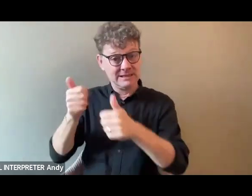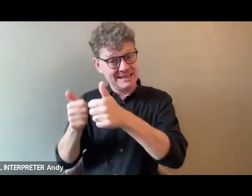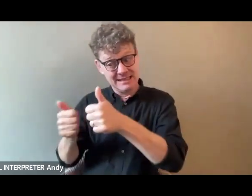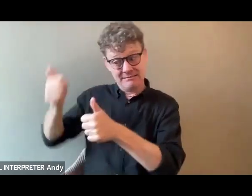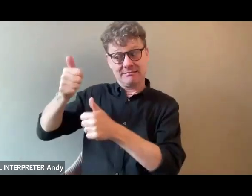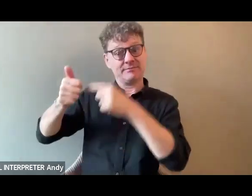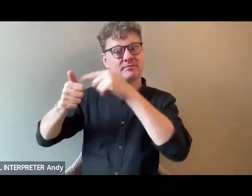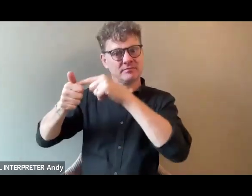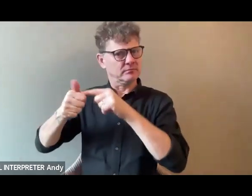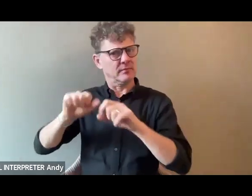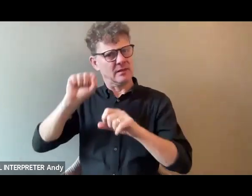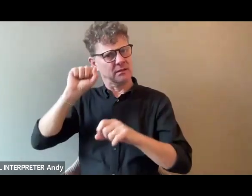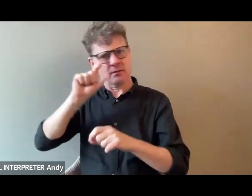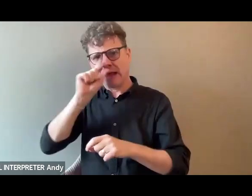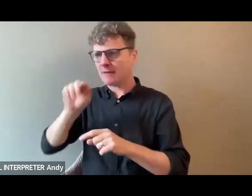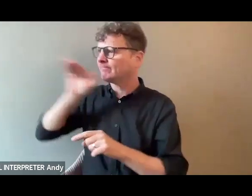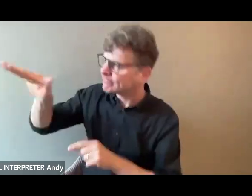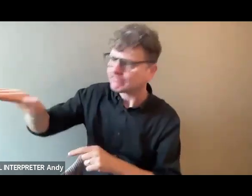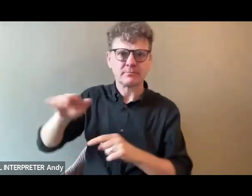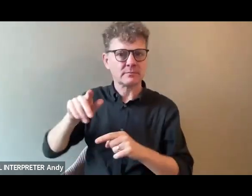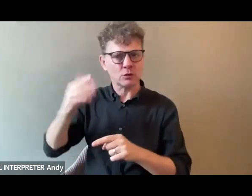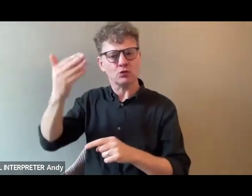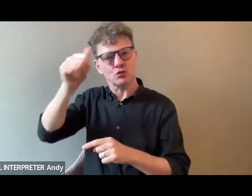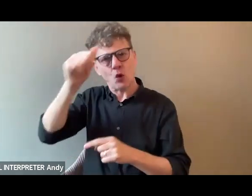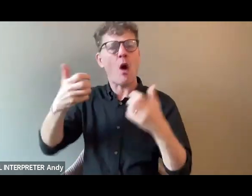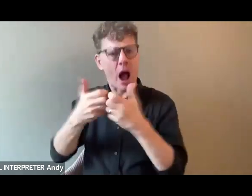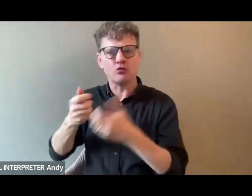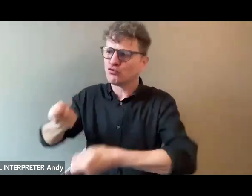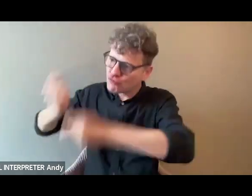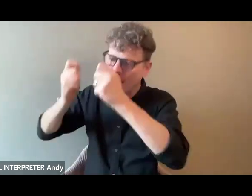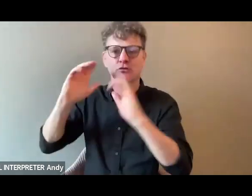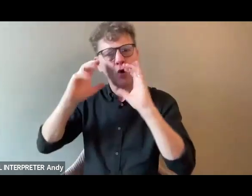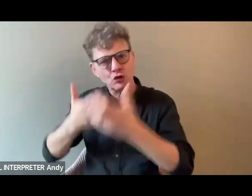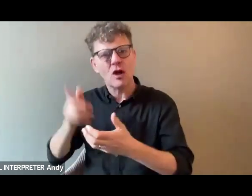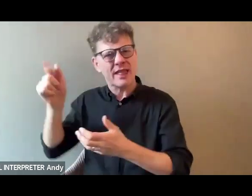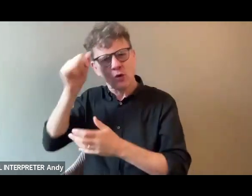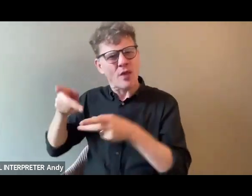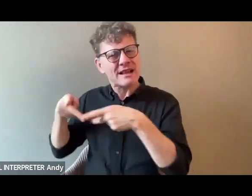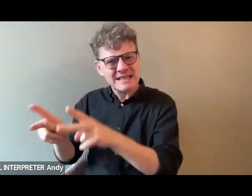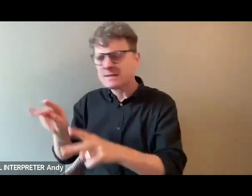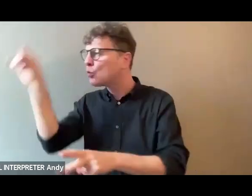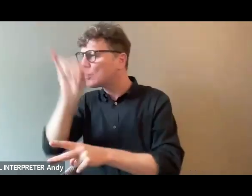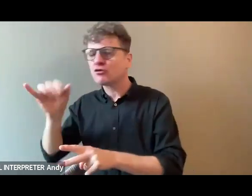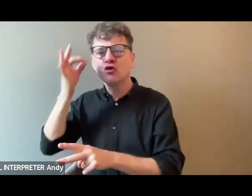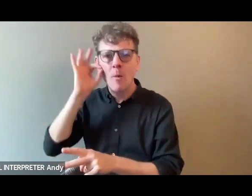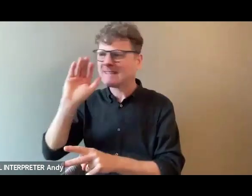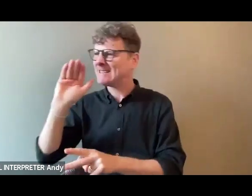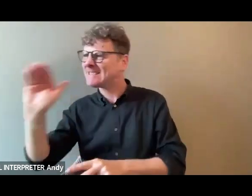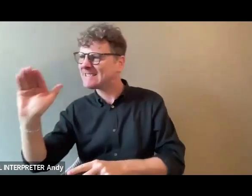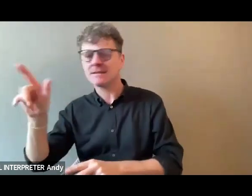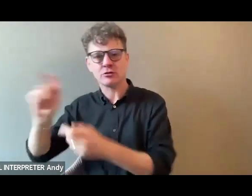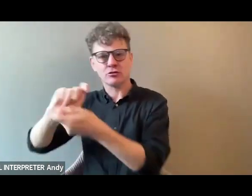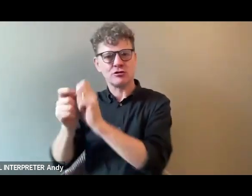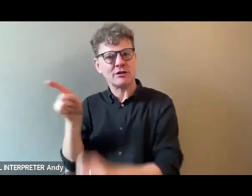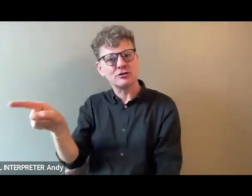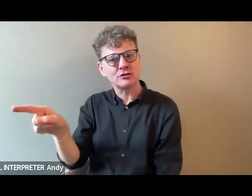member can raise it because they know the system, they know how to raise the concerns, they know who to bother, what committee to ask to change